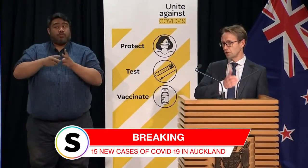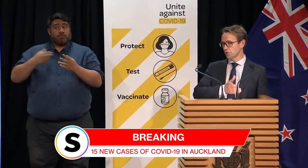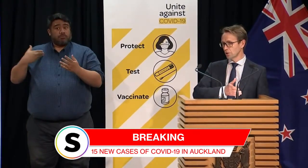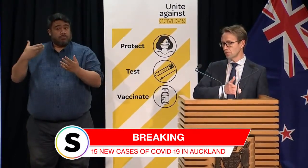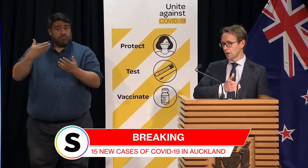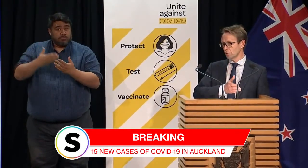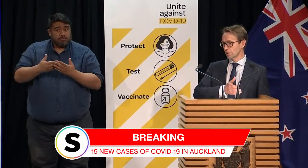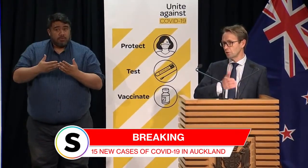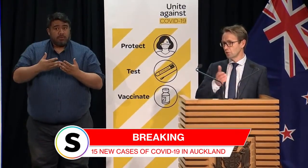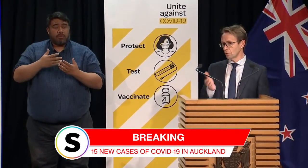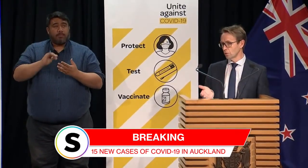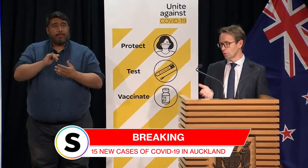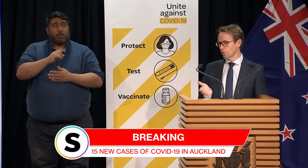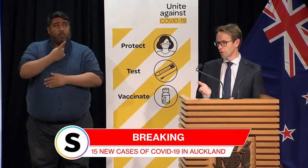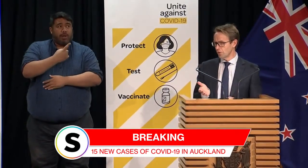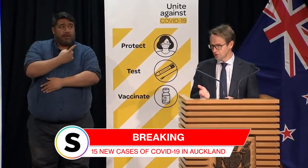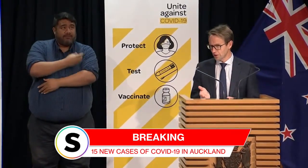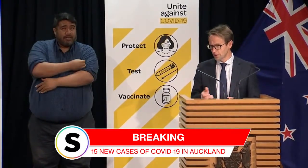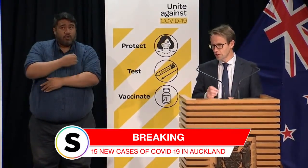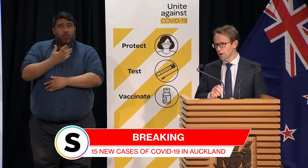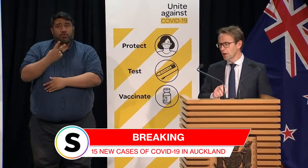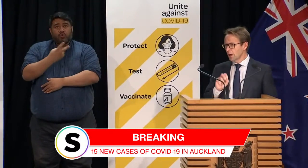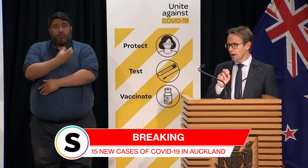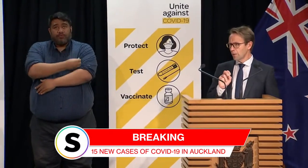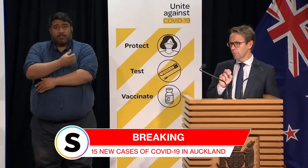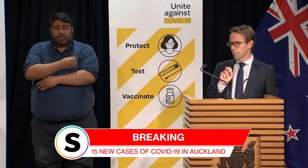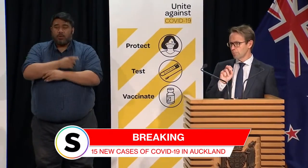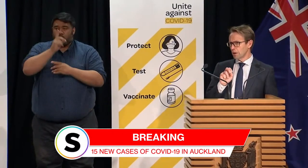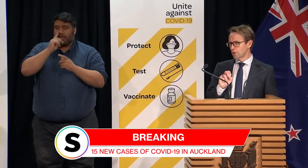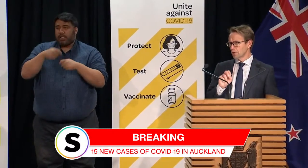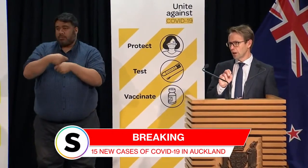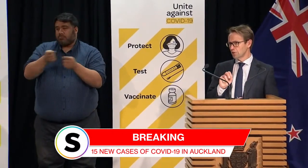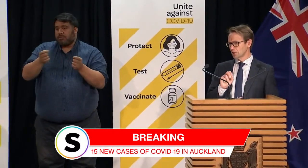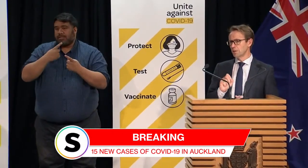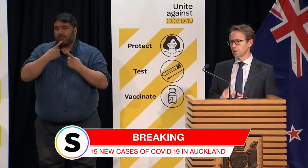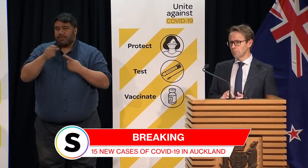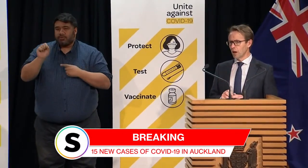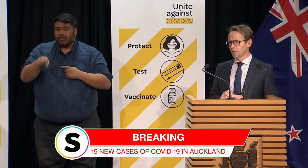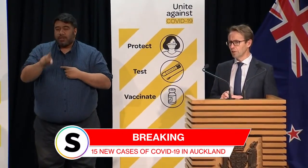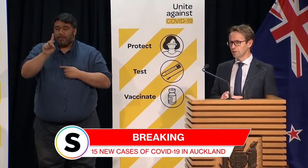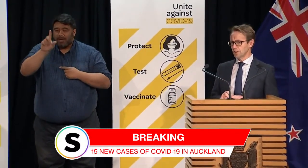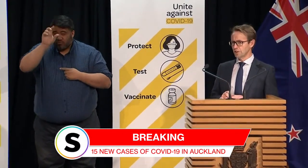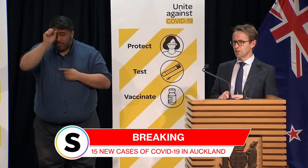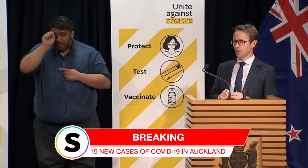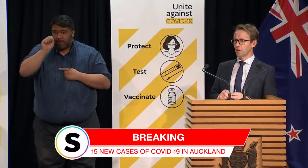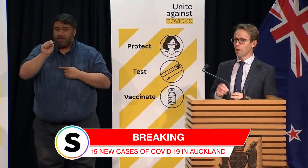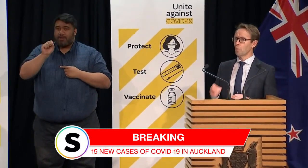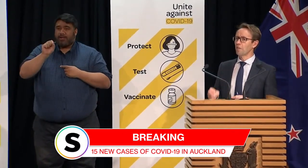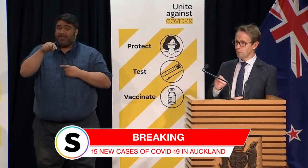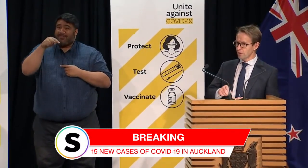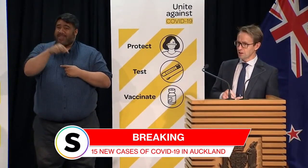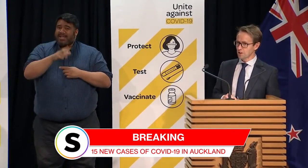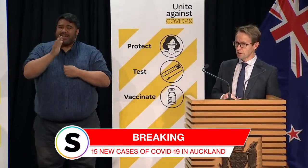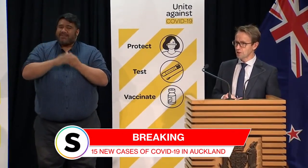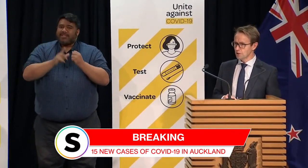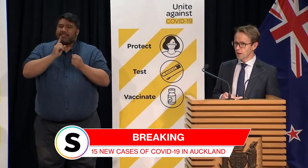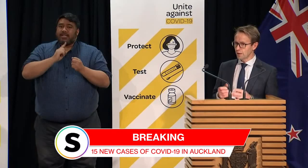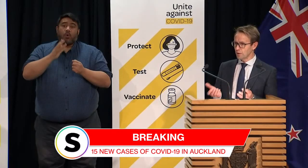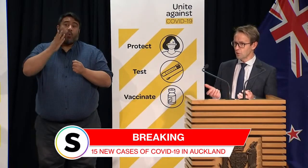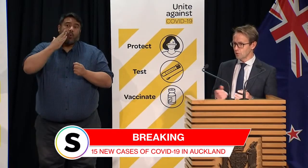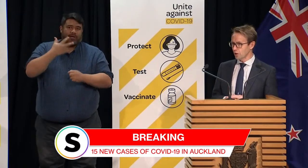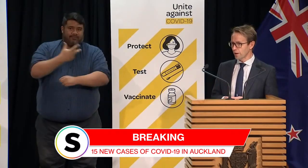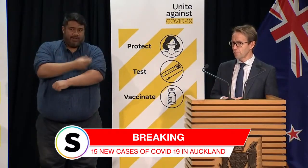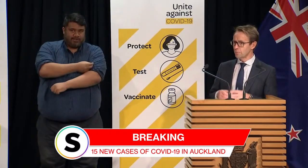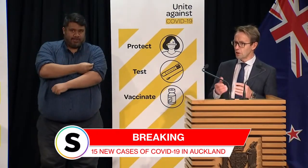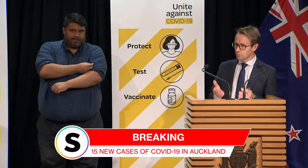either had a single vaccine or were fully vaccinated. But just keeping in mind that says nothing about when they were vaccinated